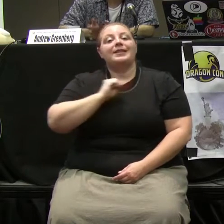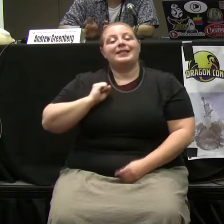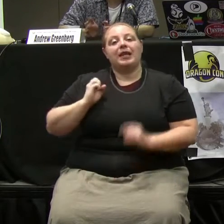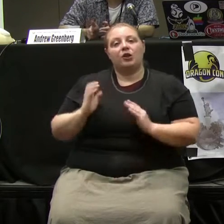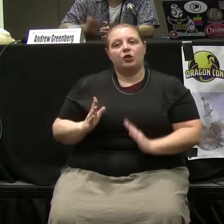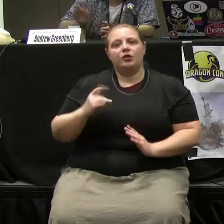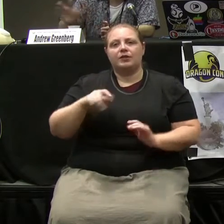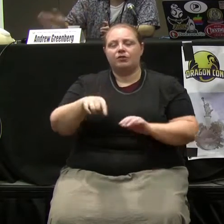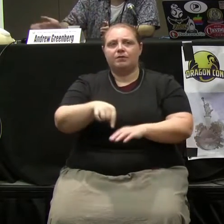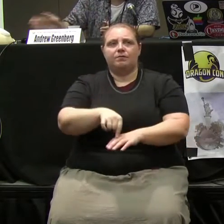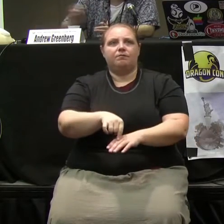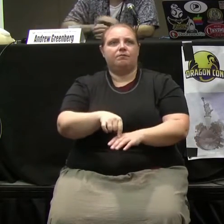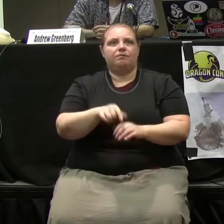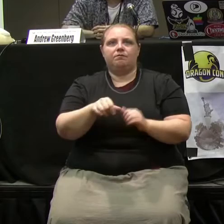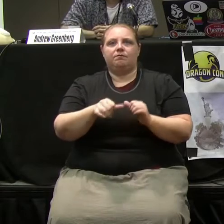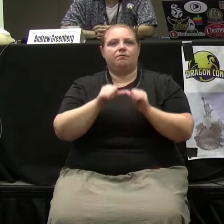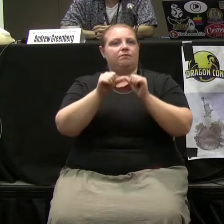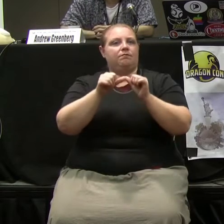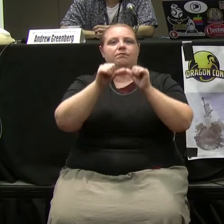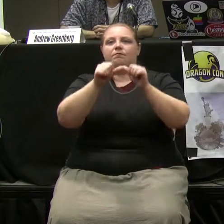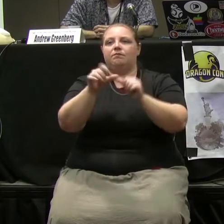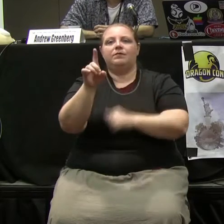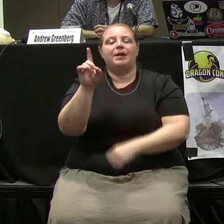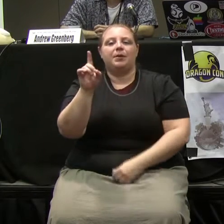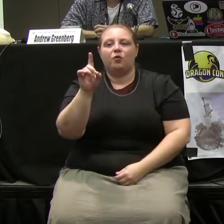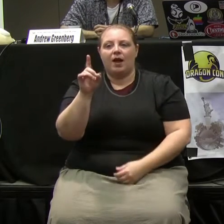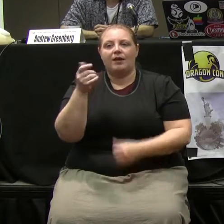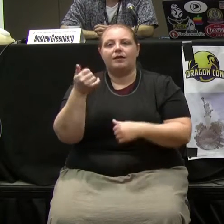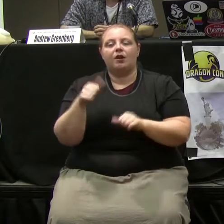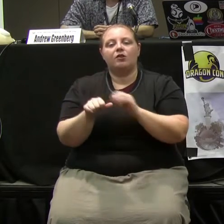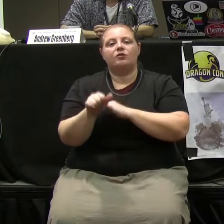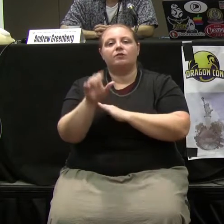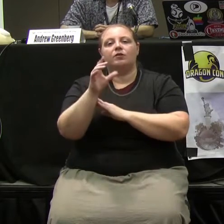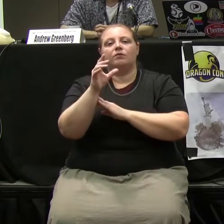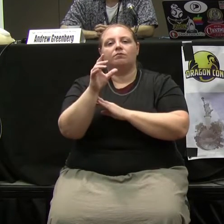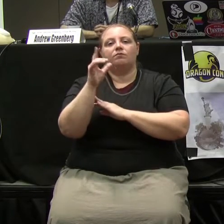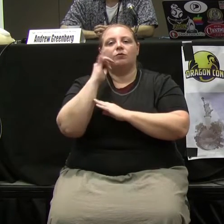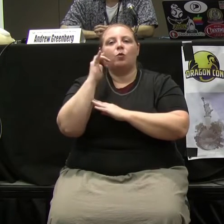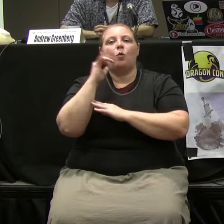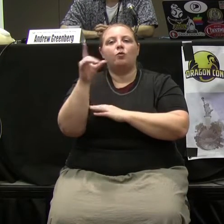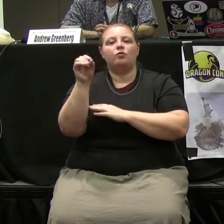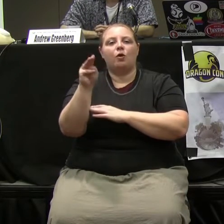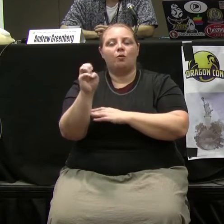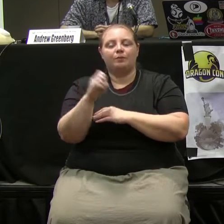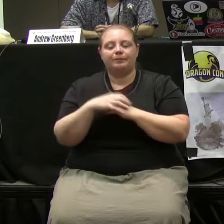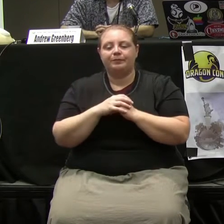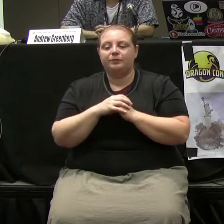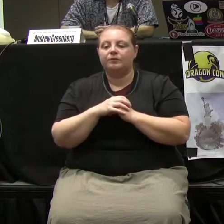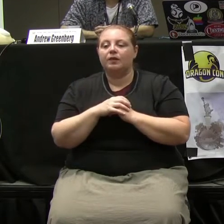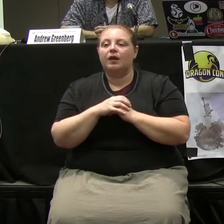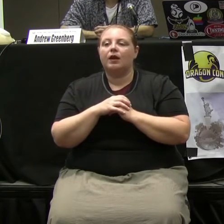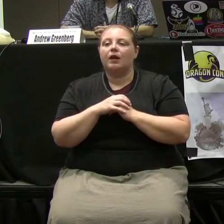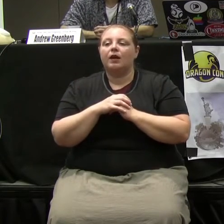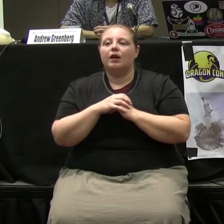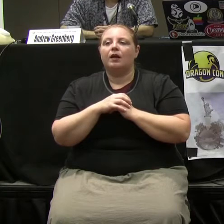most long-serving Democratic senators under the Gold Dome. She is